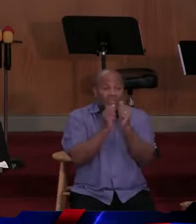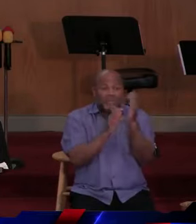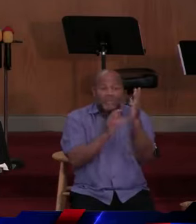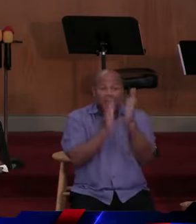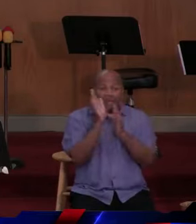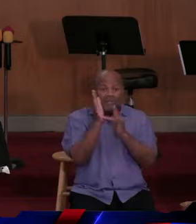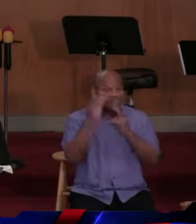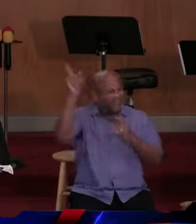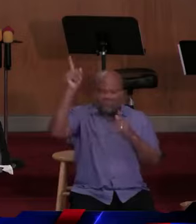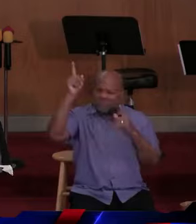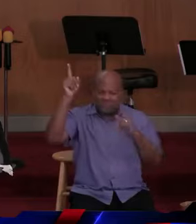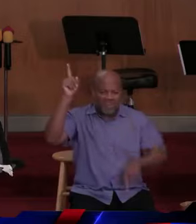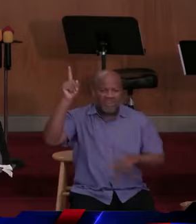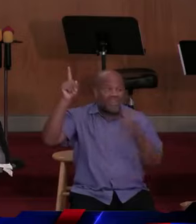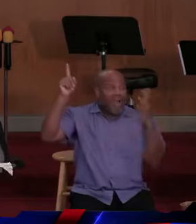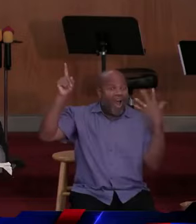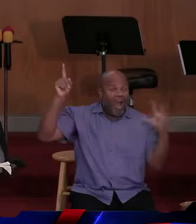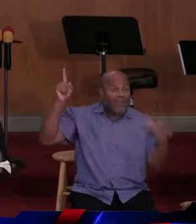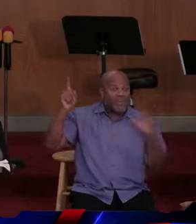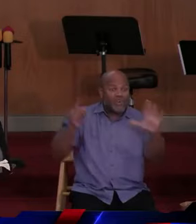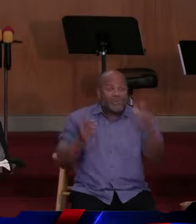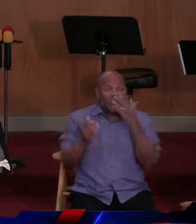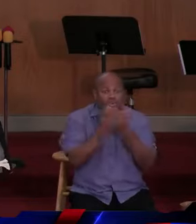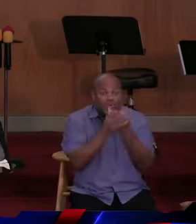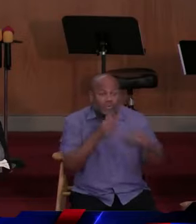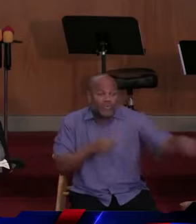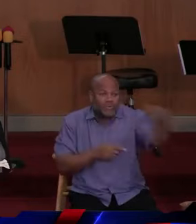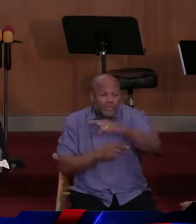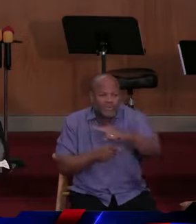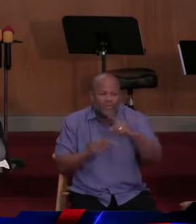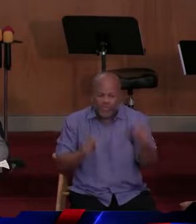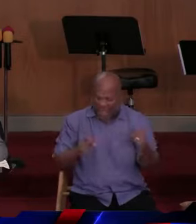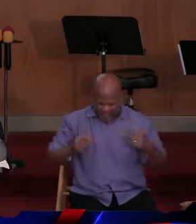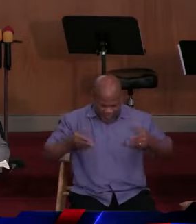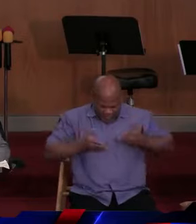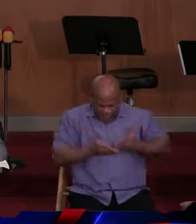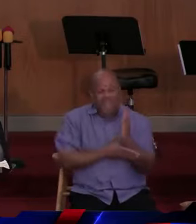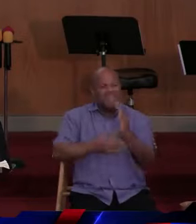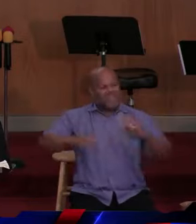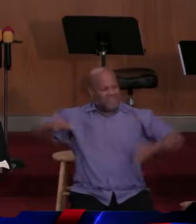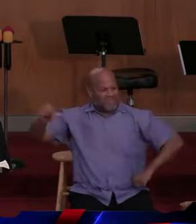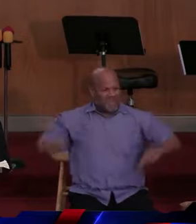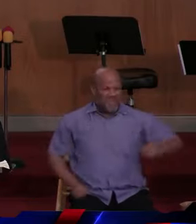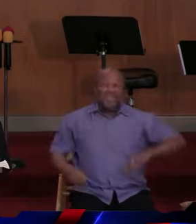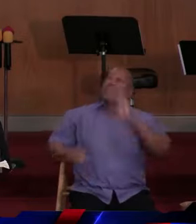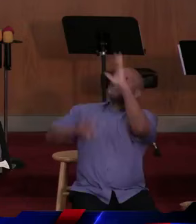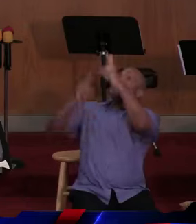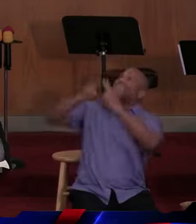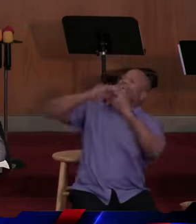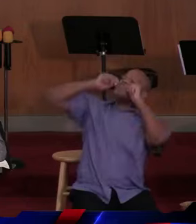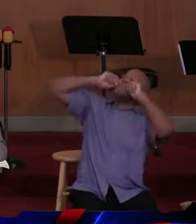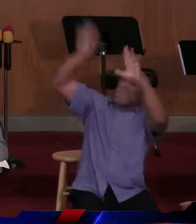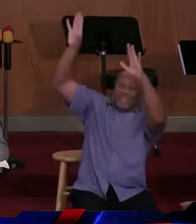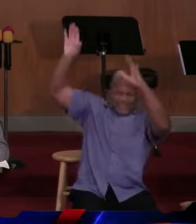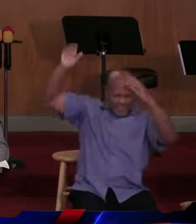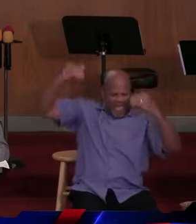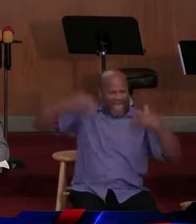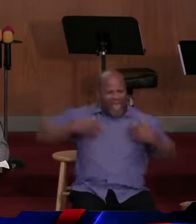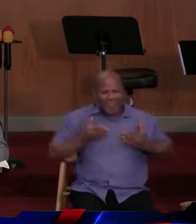do your dance. If God has already been good to you, you've got bragging rights to bless his name.